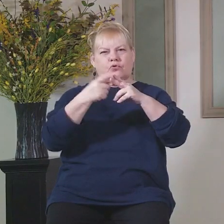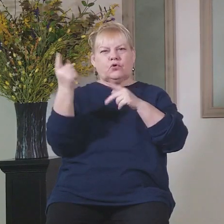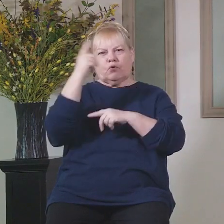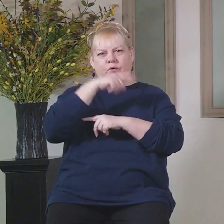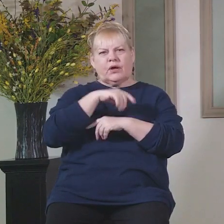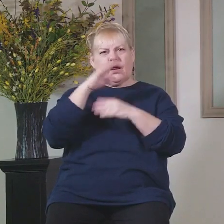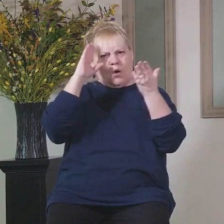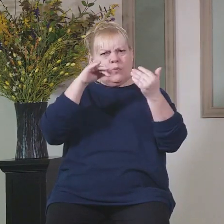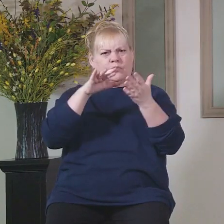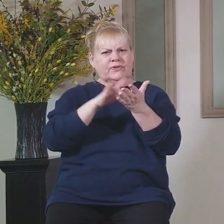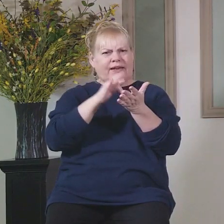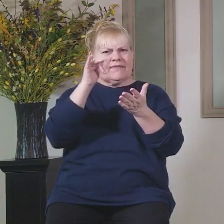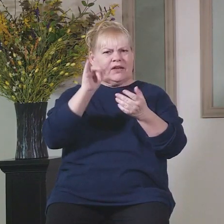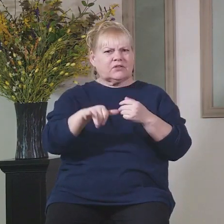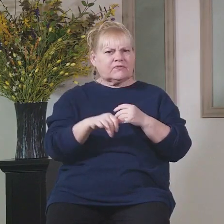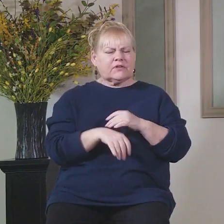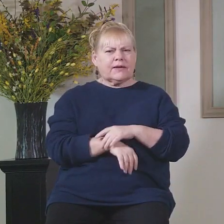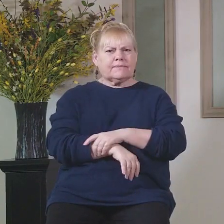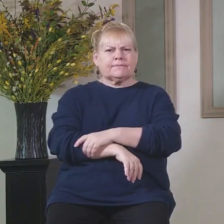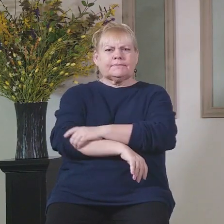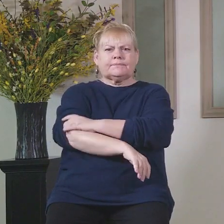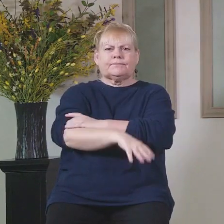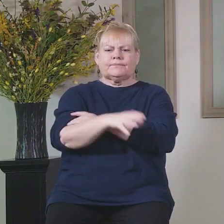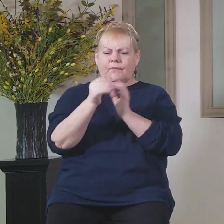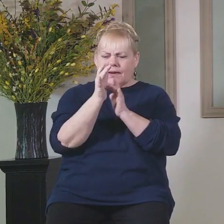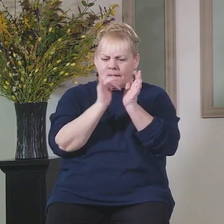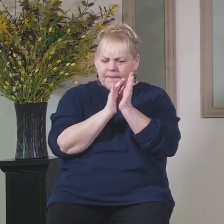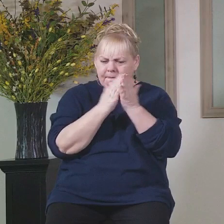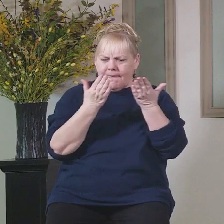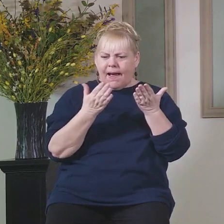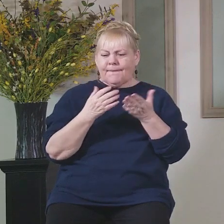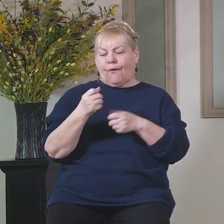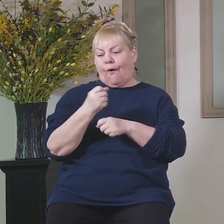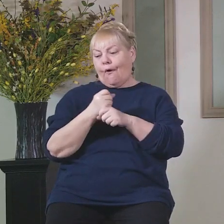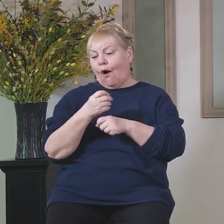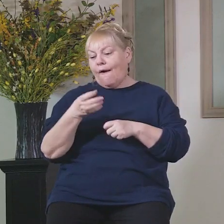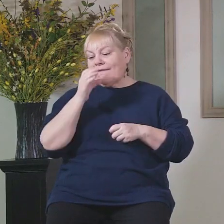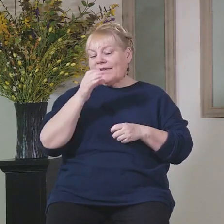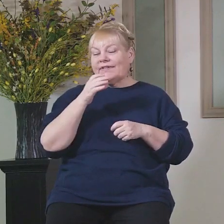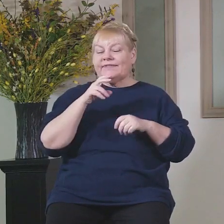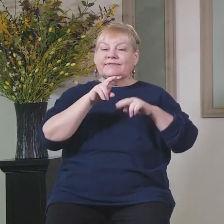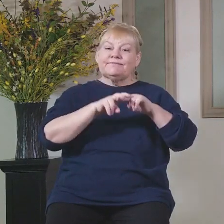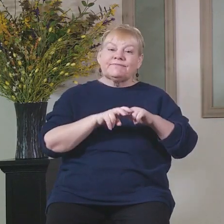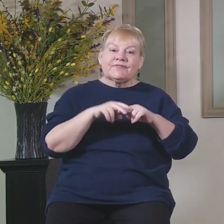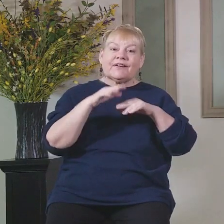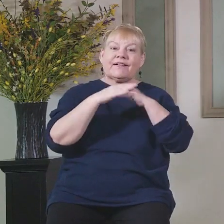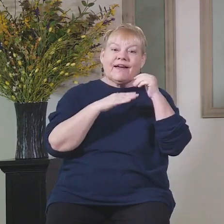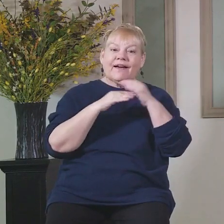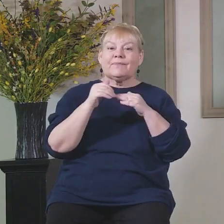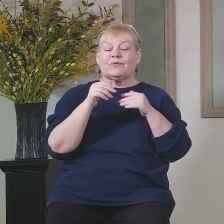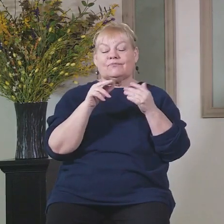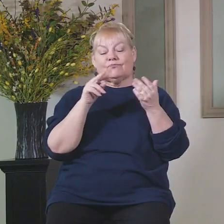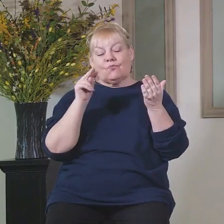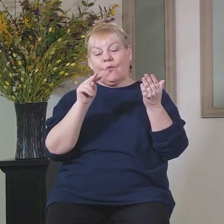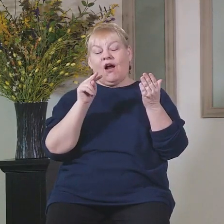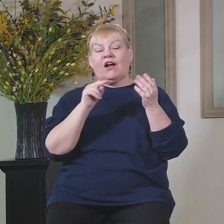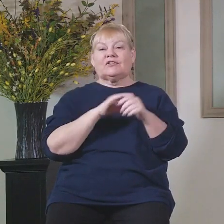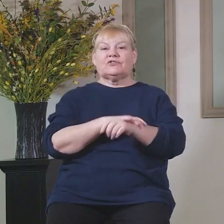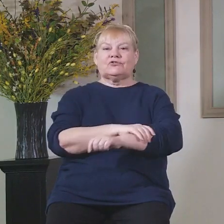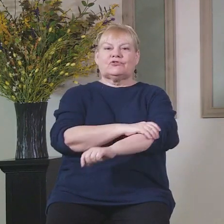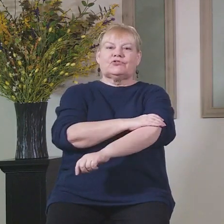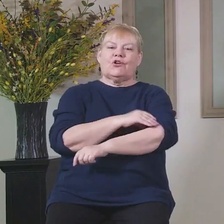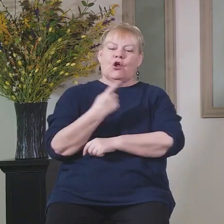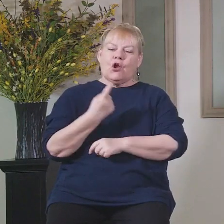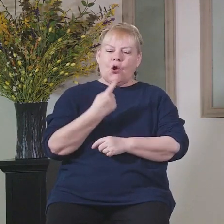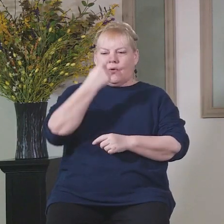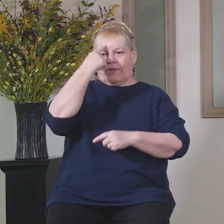you'll take advantage of that. Grab your Bible and a cup of coffee, find your easy chair, that place where you can really kind of be alone and